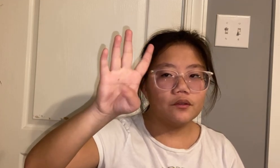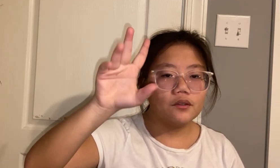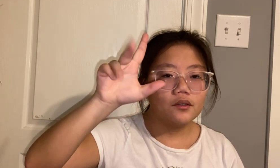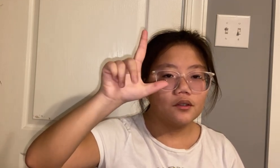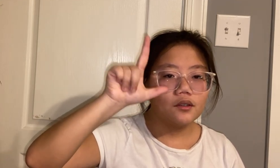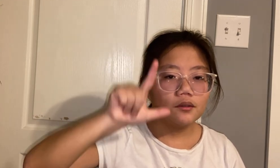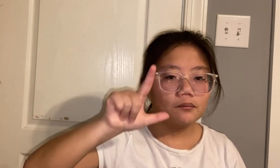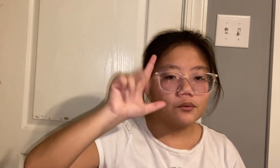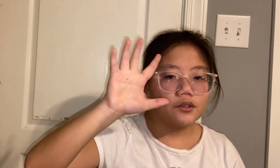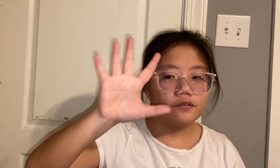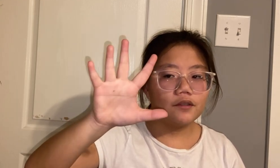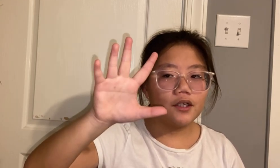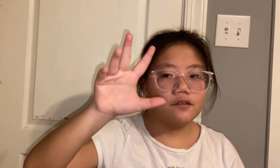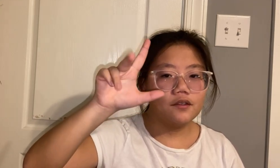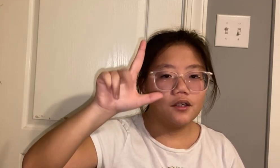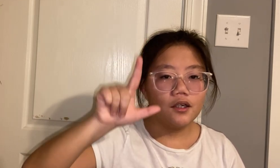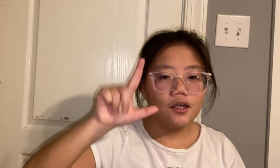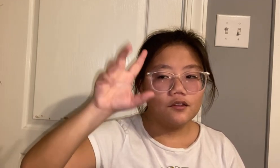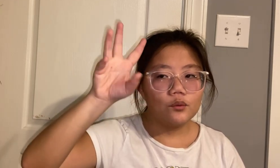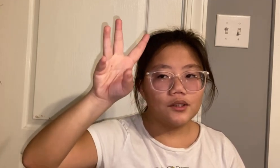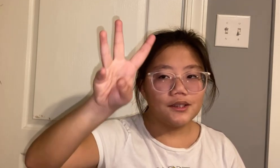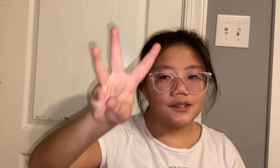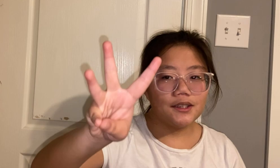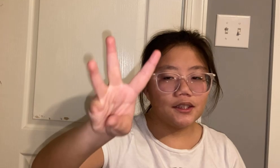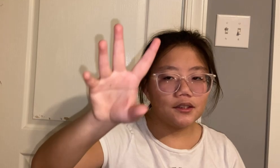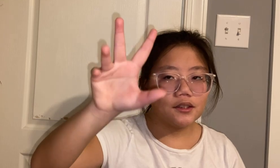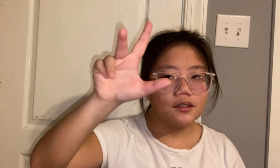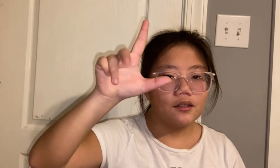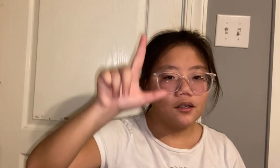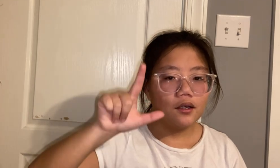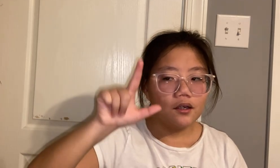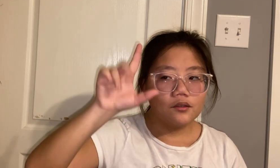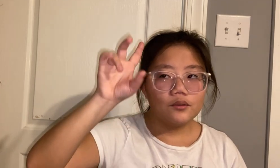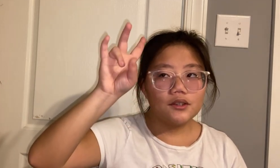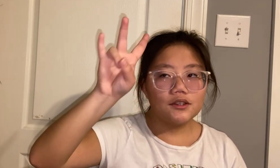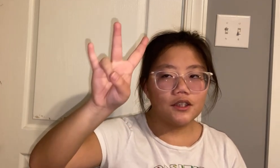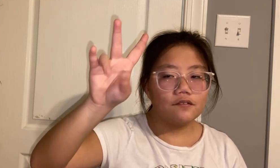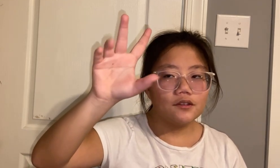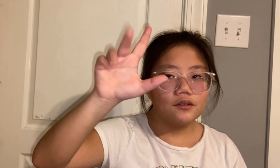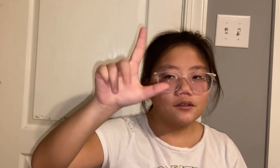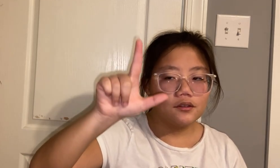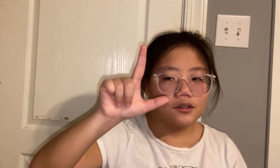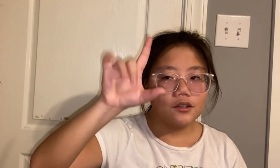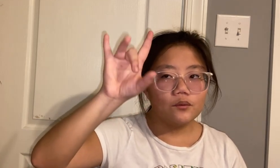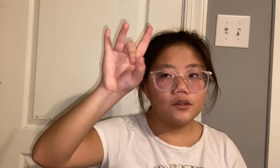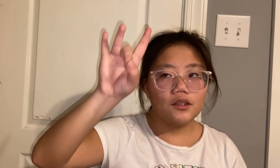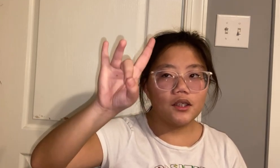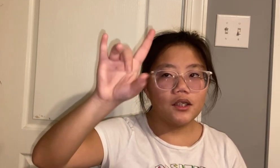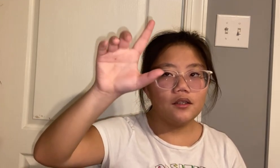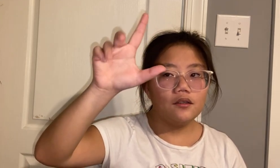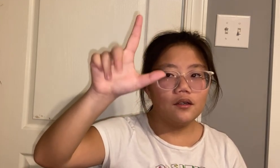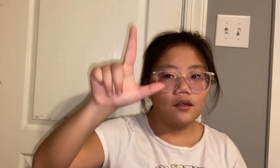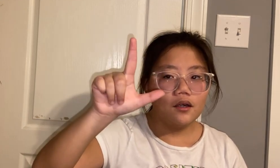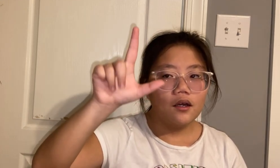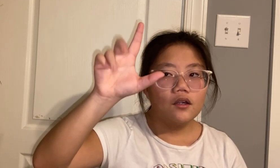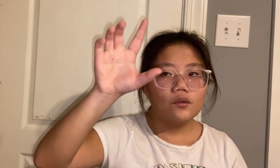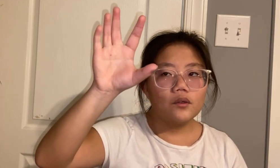twenty five twenty five six twenty seven twenty eight twenty